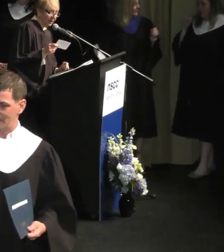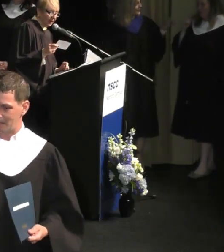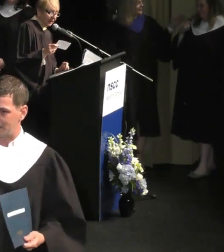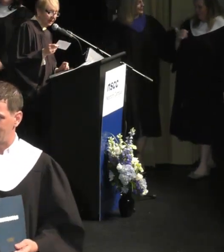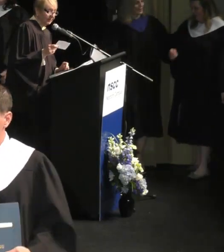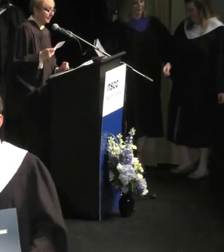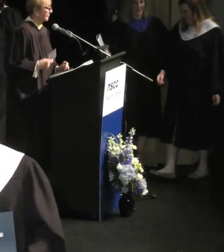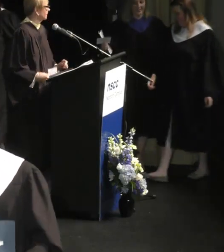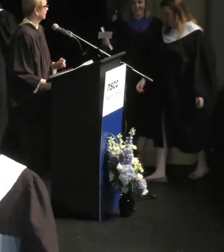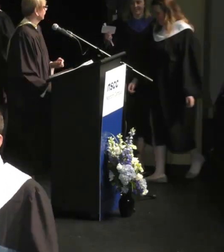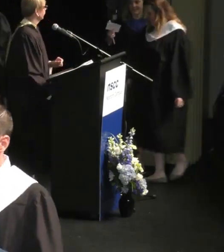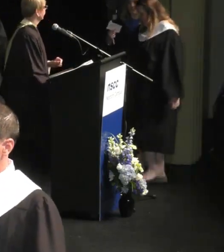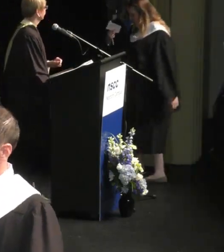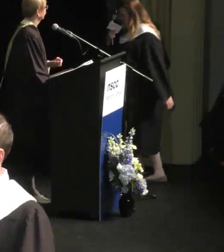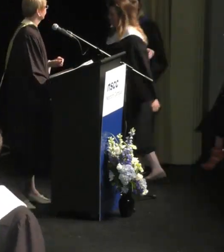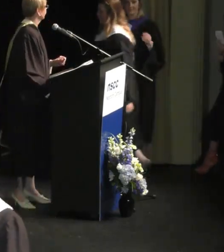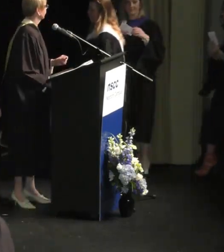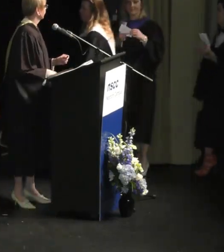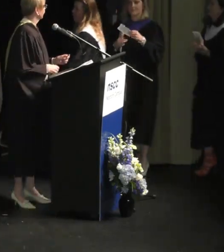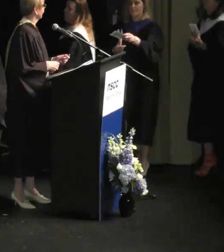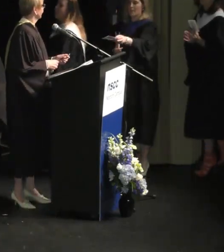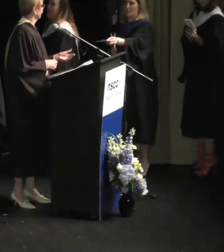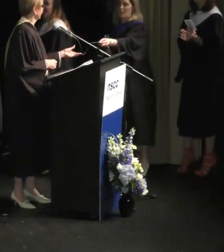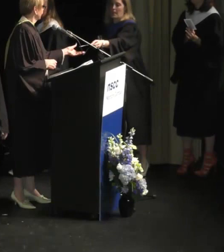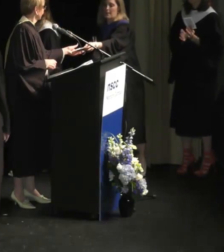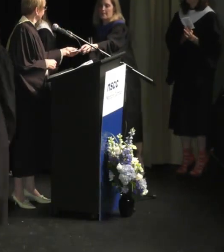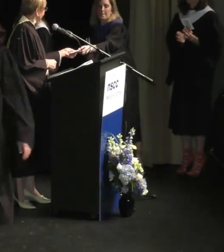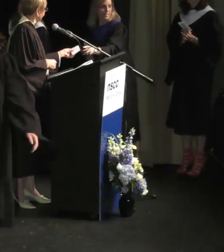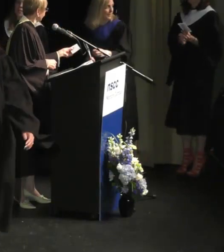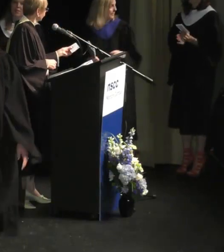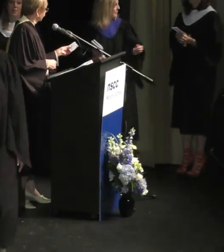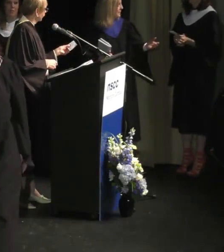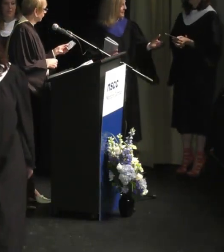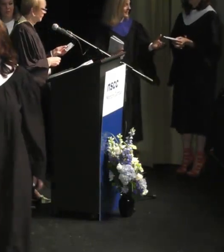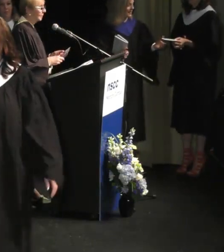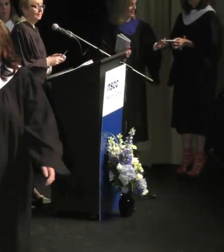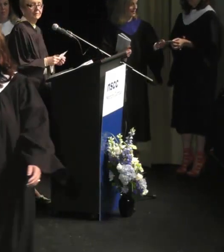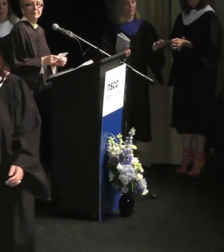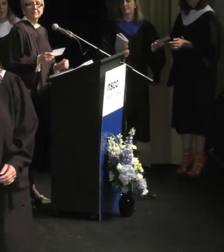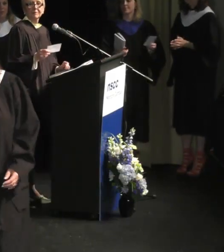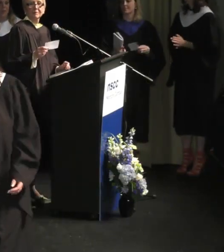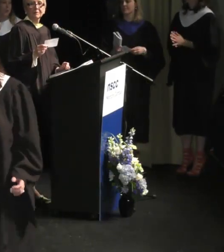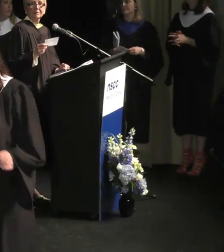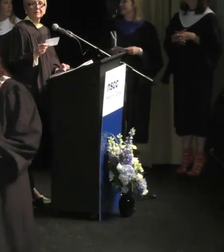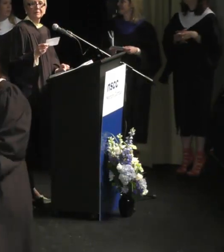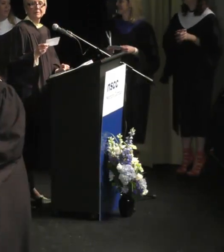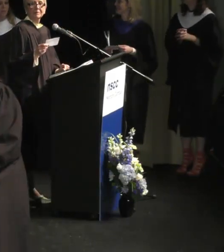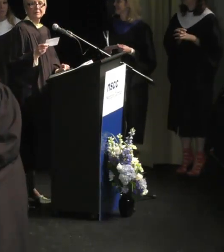Thelma McKinnon.